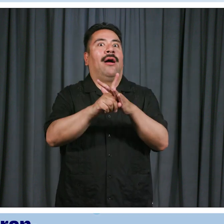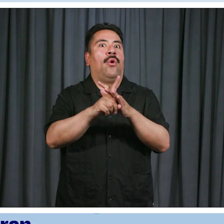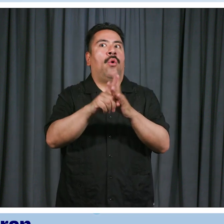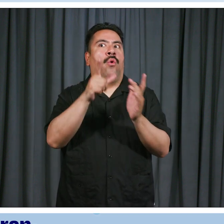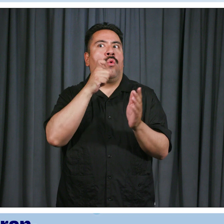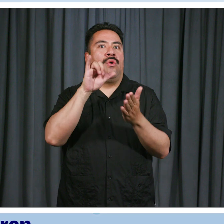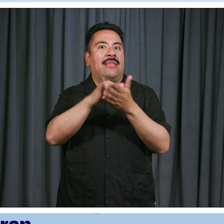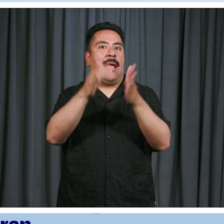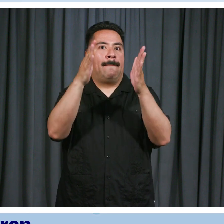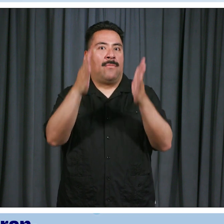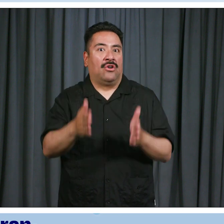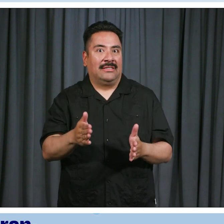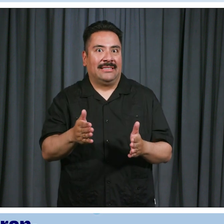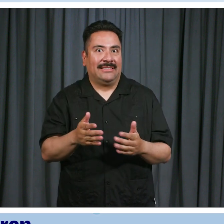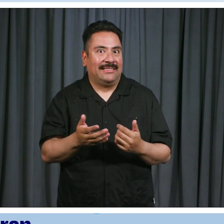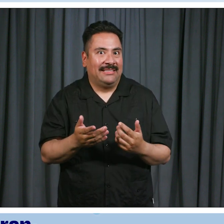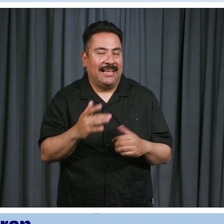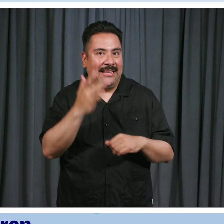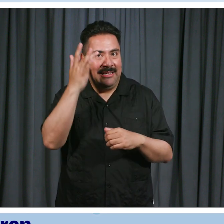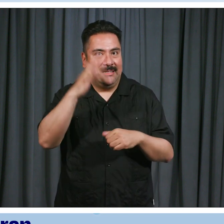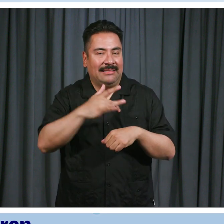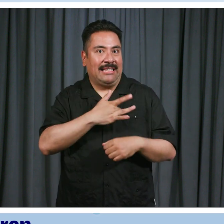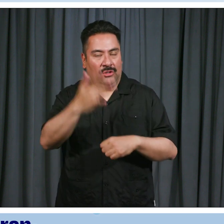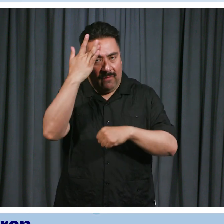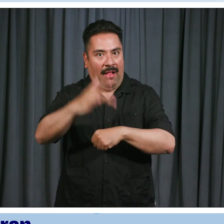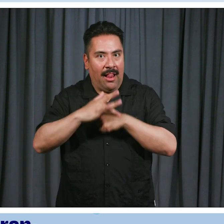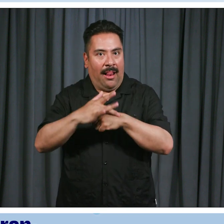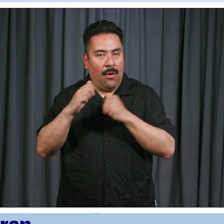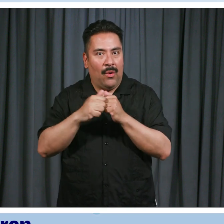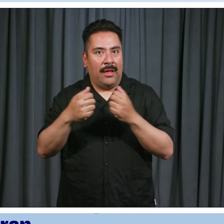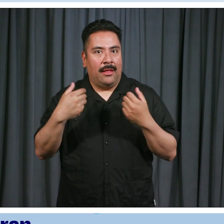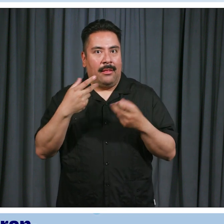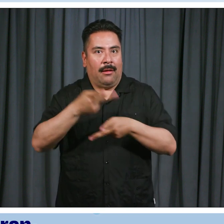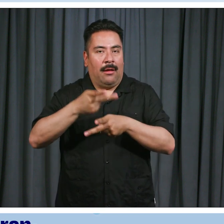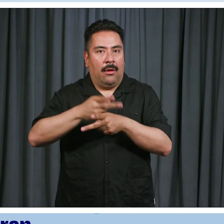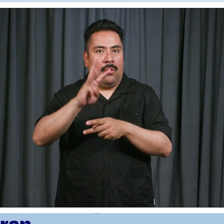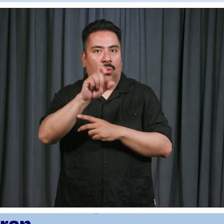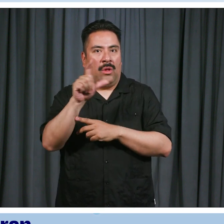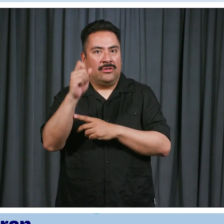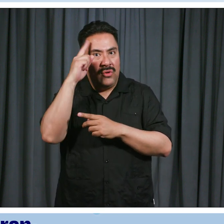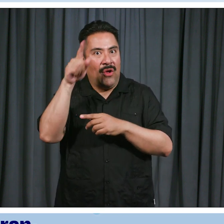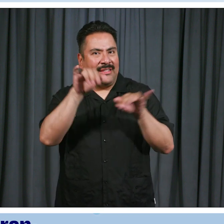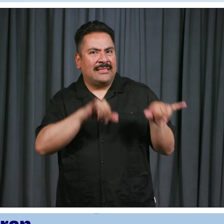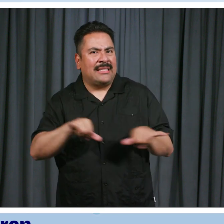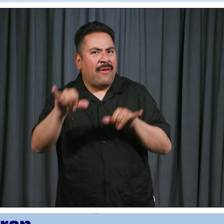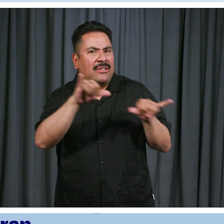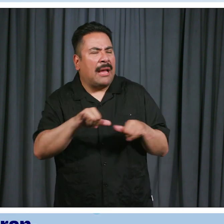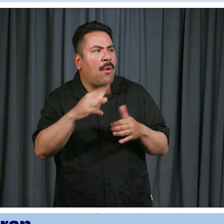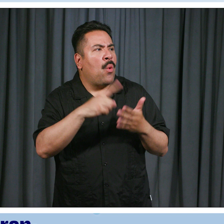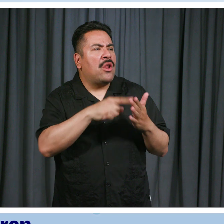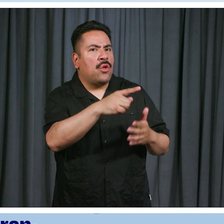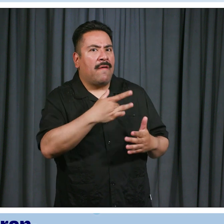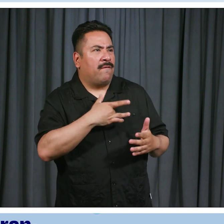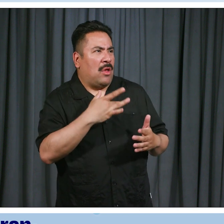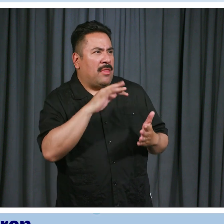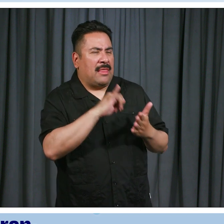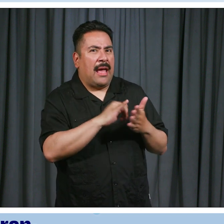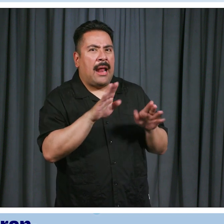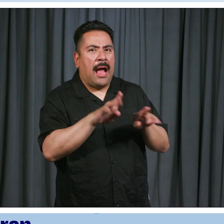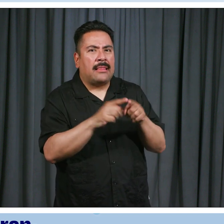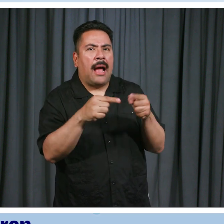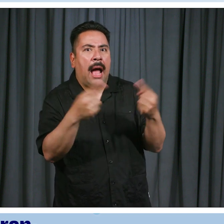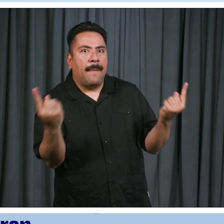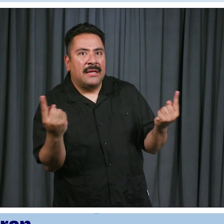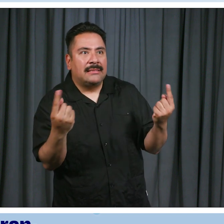person might be. And you kind of know who that stereotype is. Like, what do you feel about that on the other end,